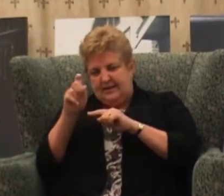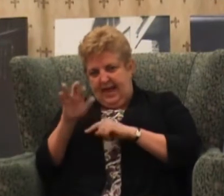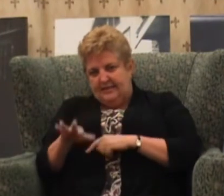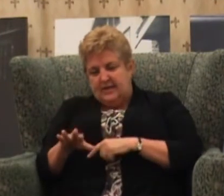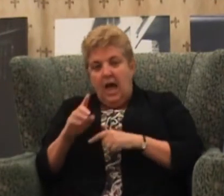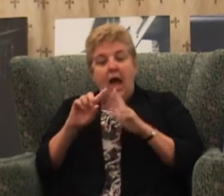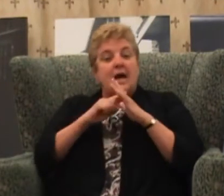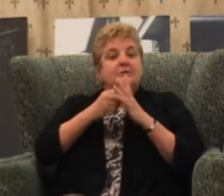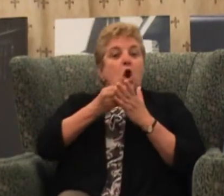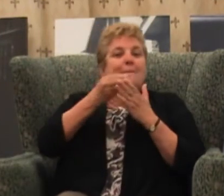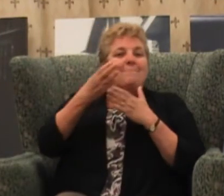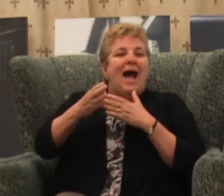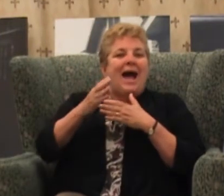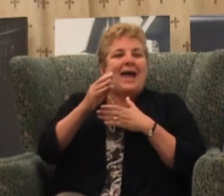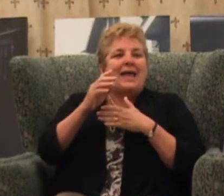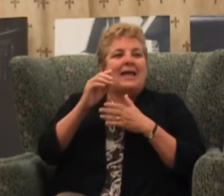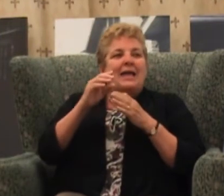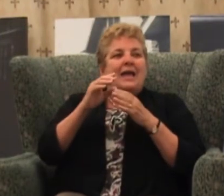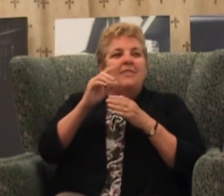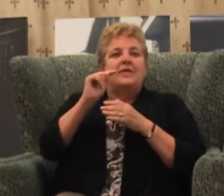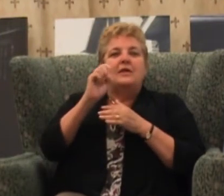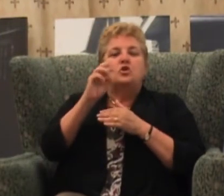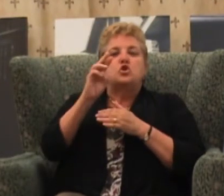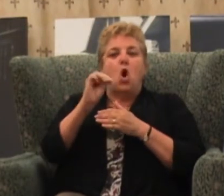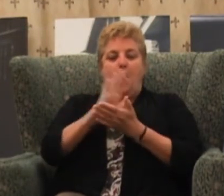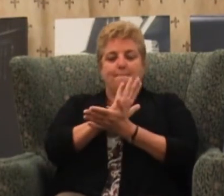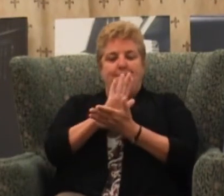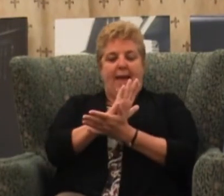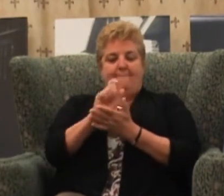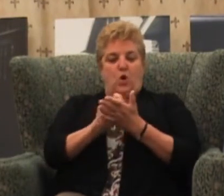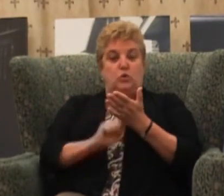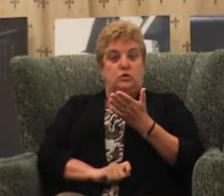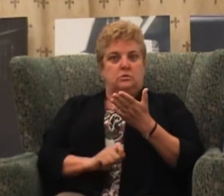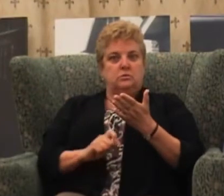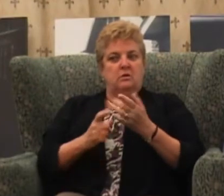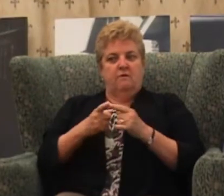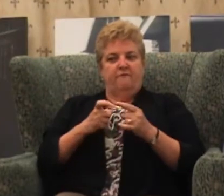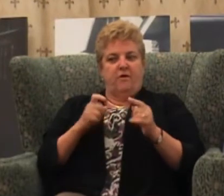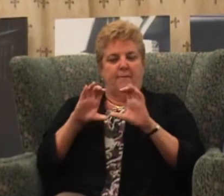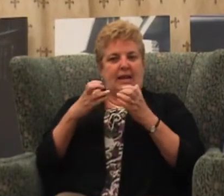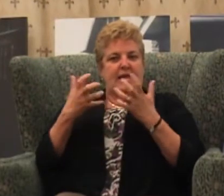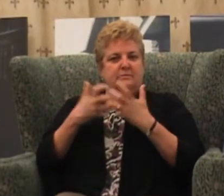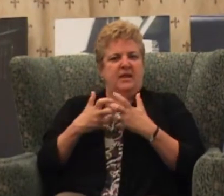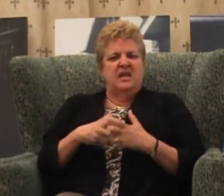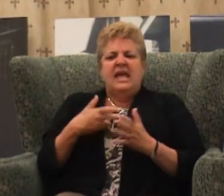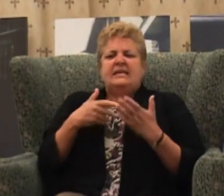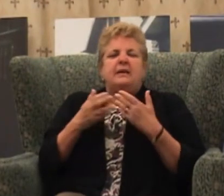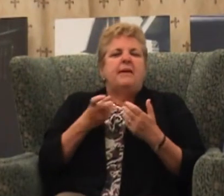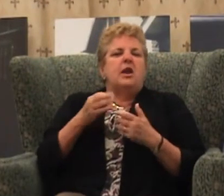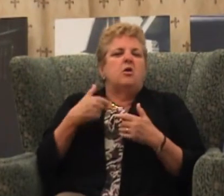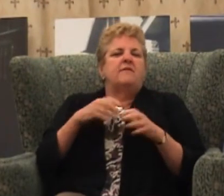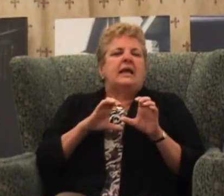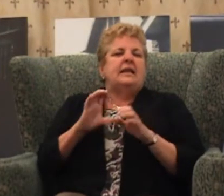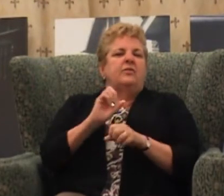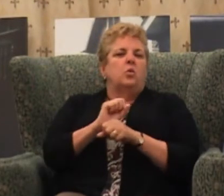from these services that used to sell them, because it didn't matter whether or not I really did the work. I just needed to pass and keep